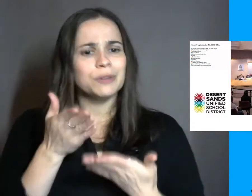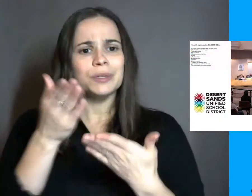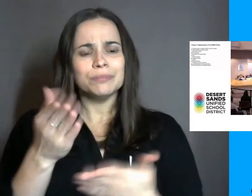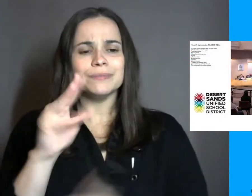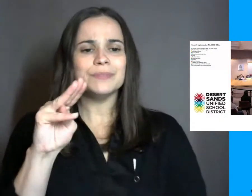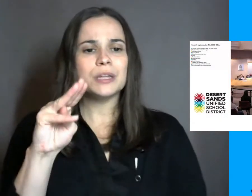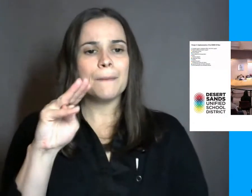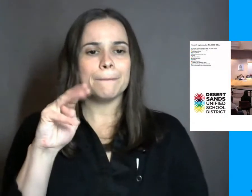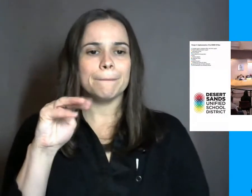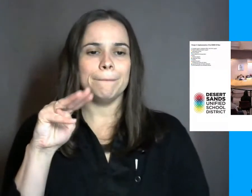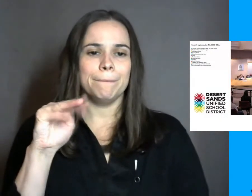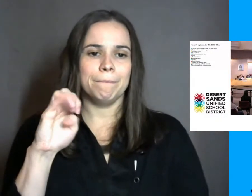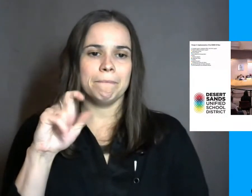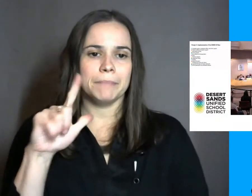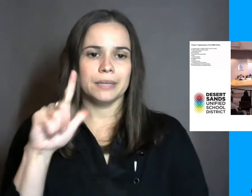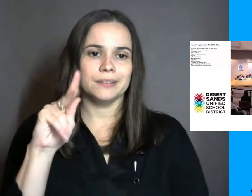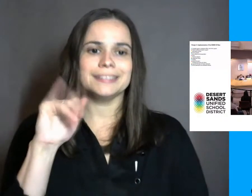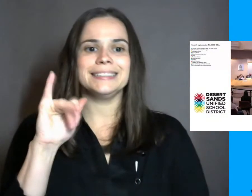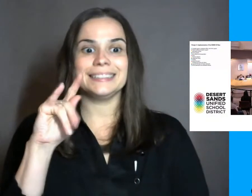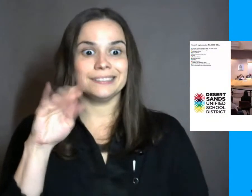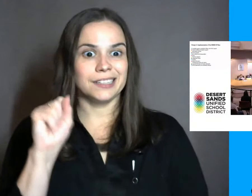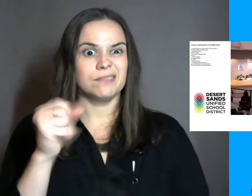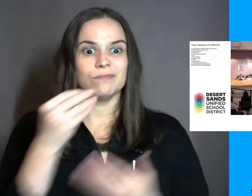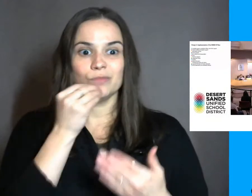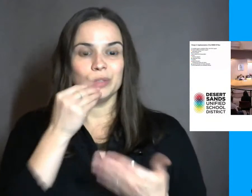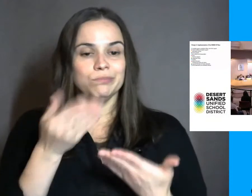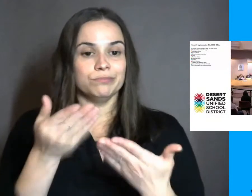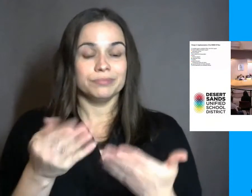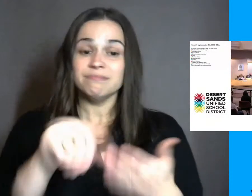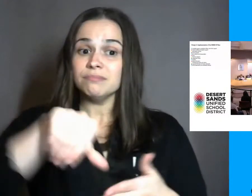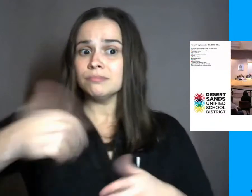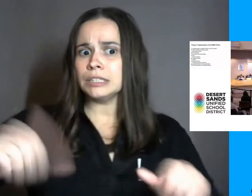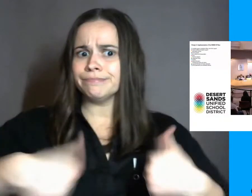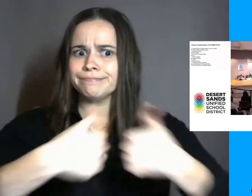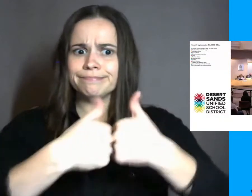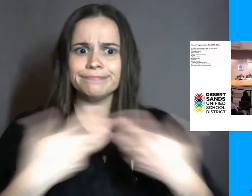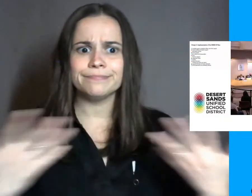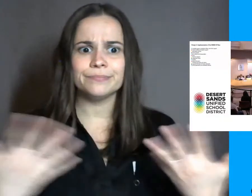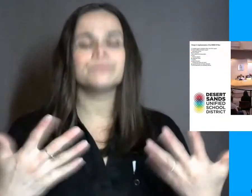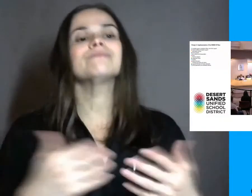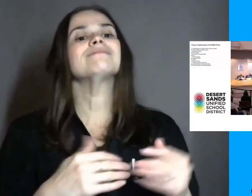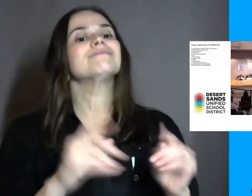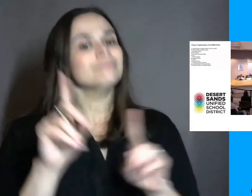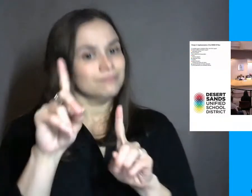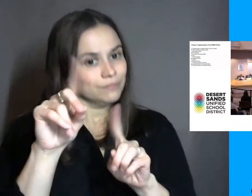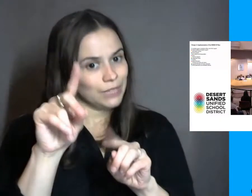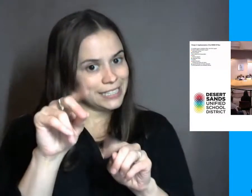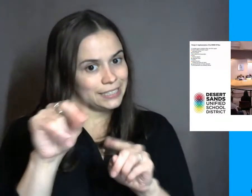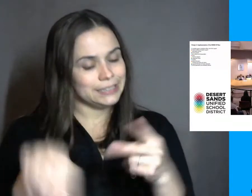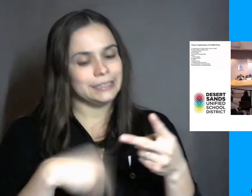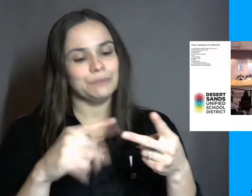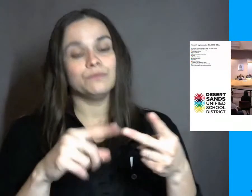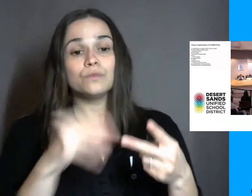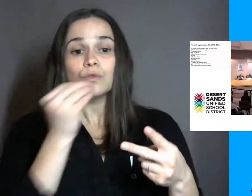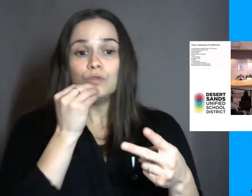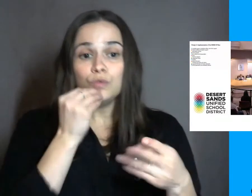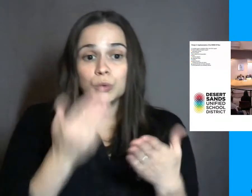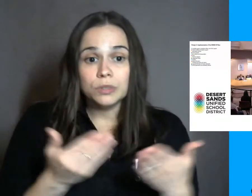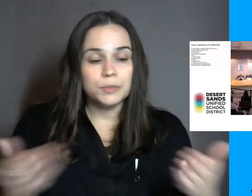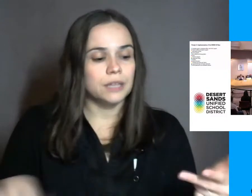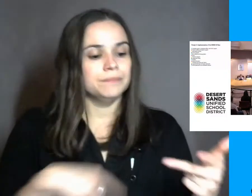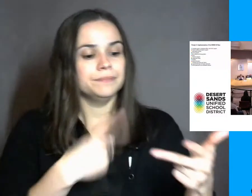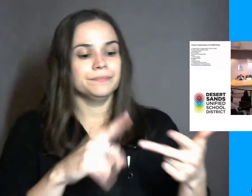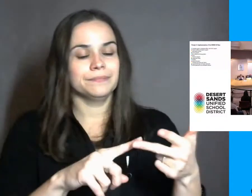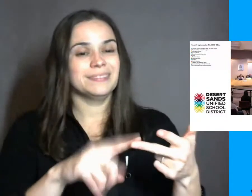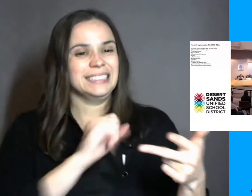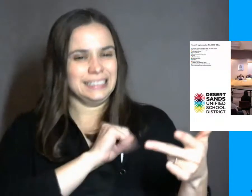Virtual School. Some challenges, of course, we have encountered have been with attendance, food and supplies, and